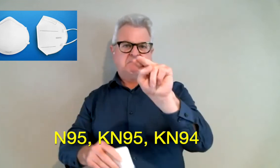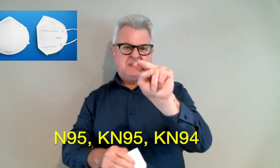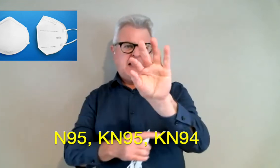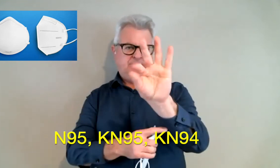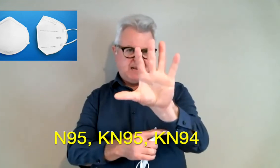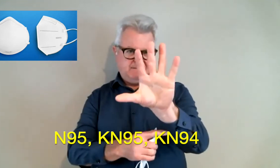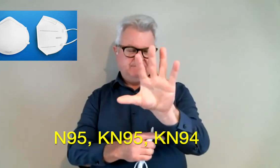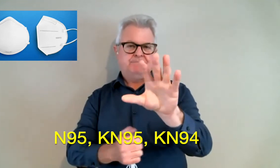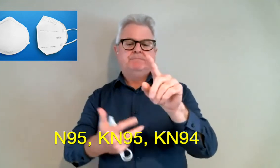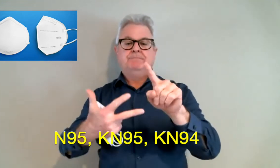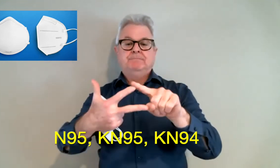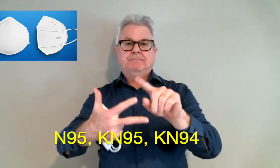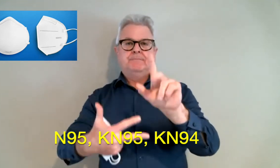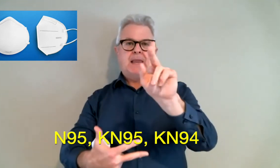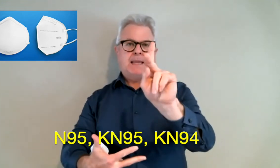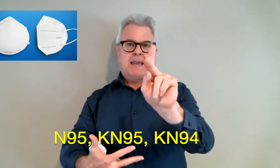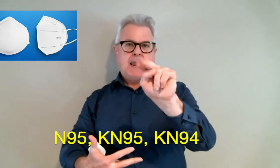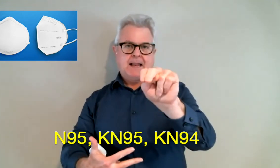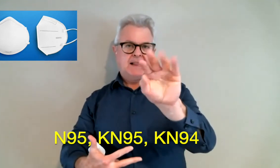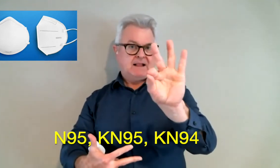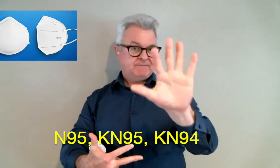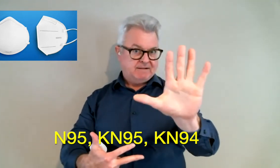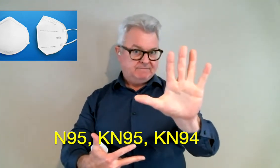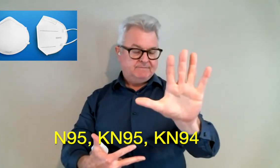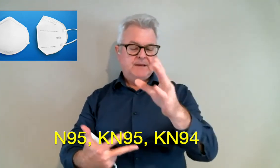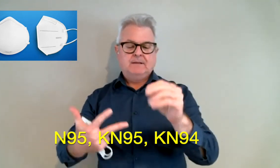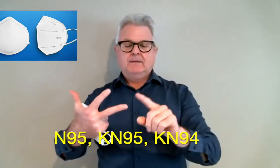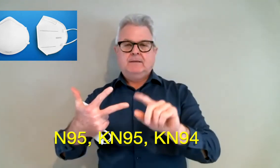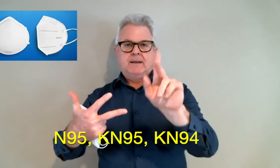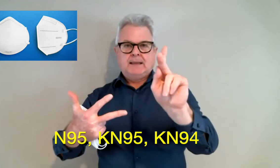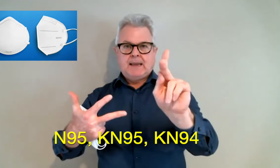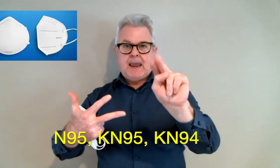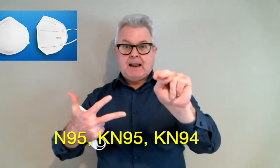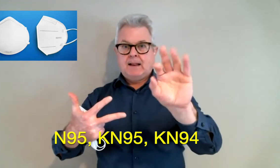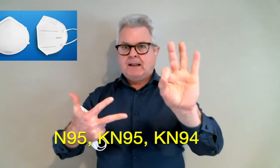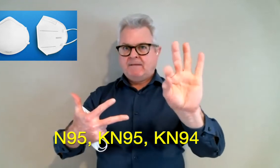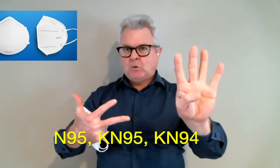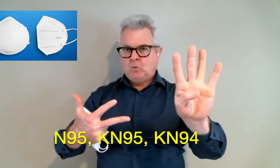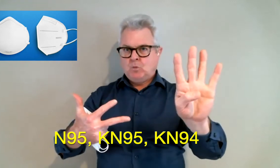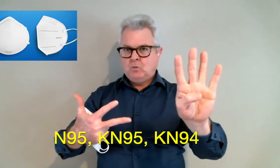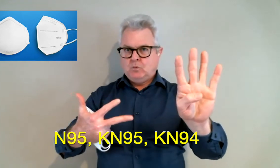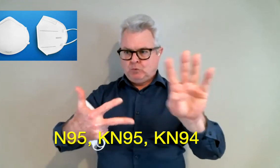recognized. One is the N95, the other one is the KN95, and the